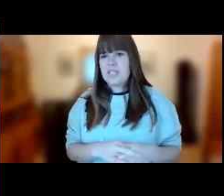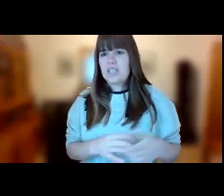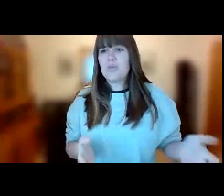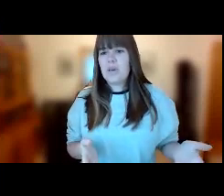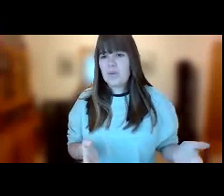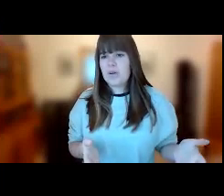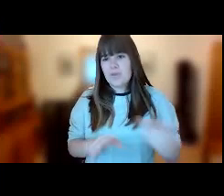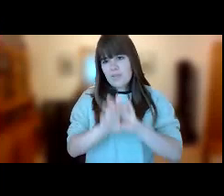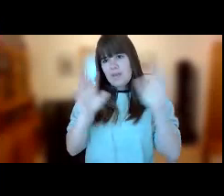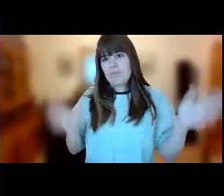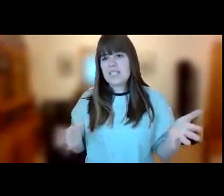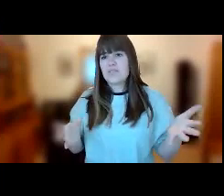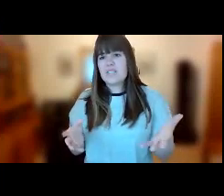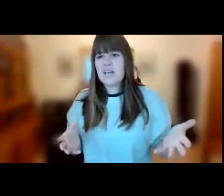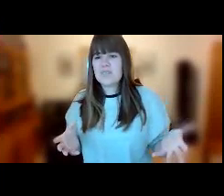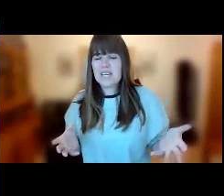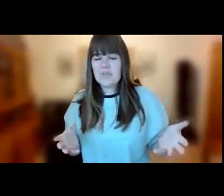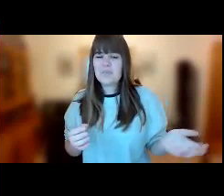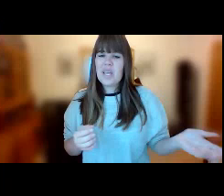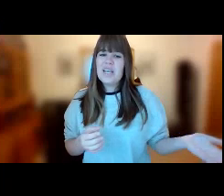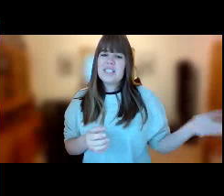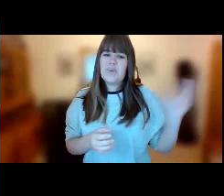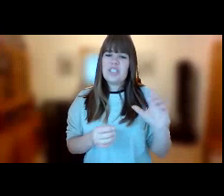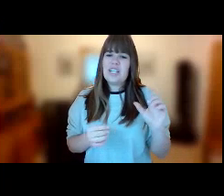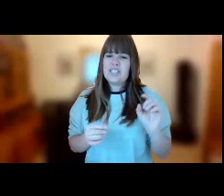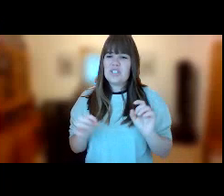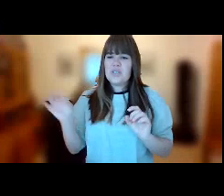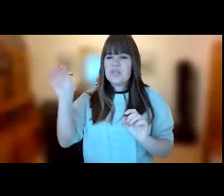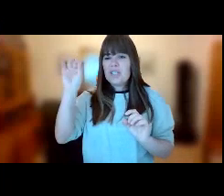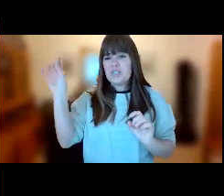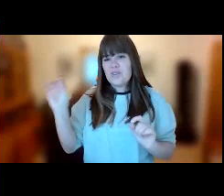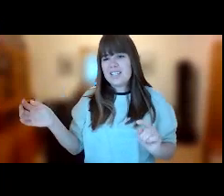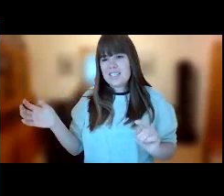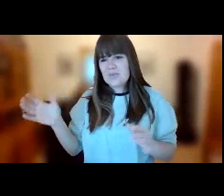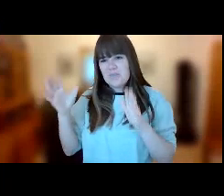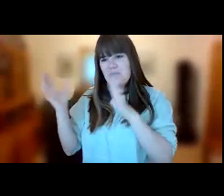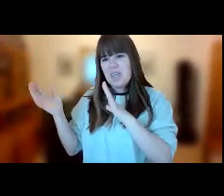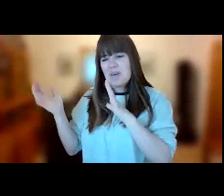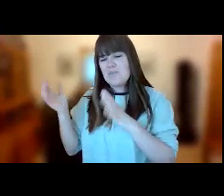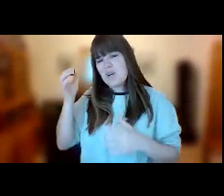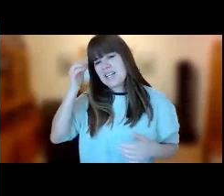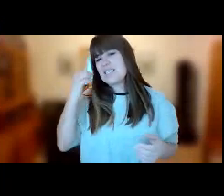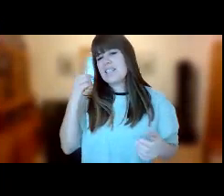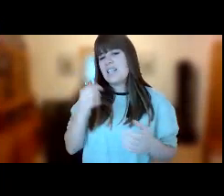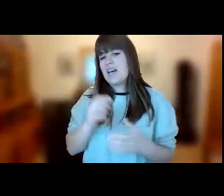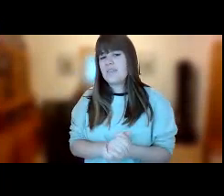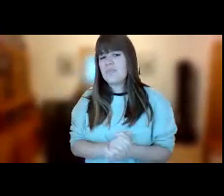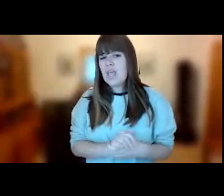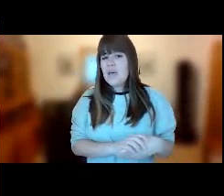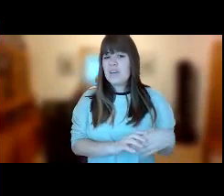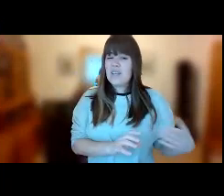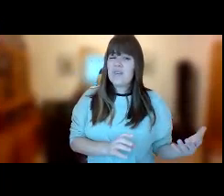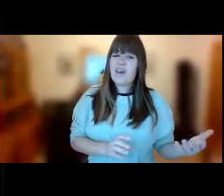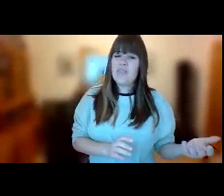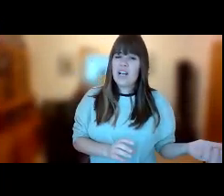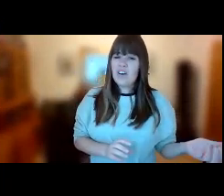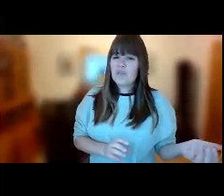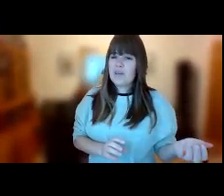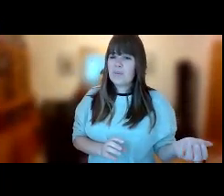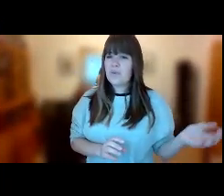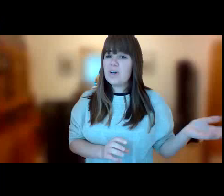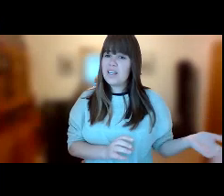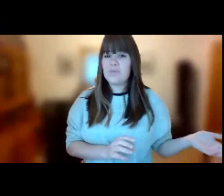that the swimming session would be appropriate for them based off the timetable. So we changed it to dementia friendly swim in brackets at the side. But then we found